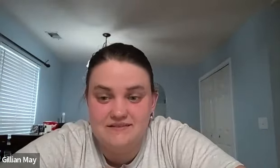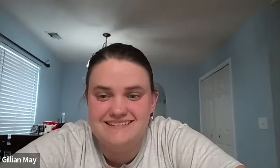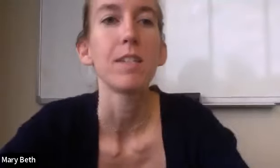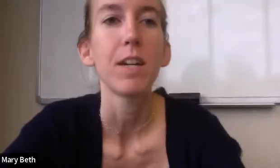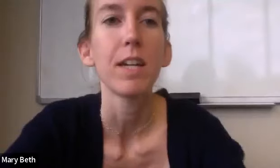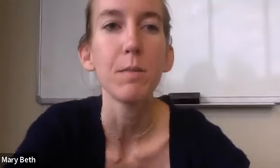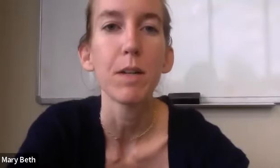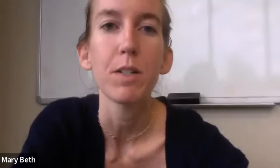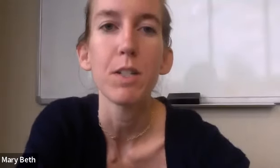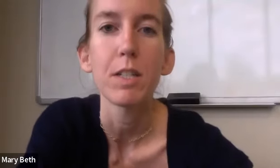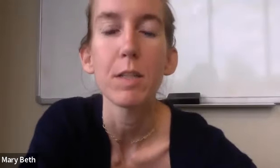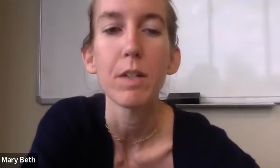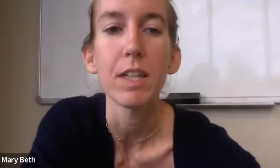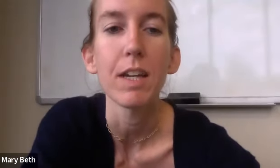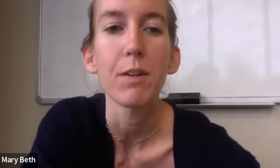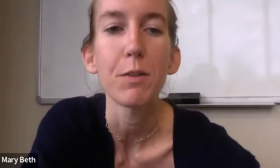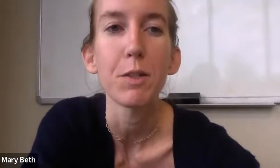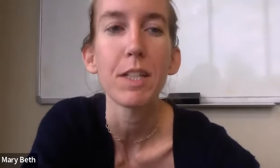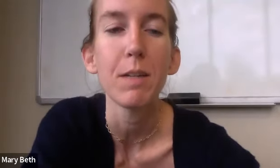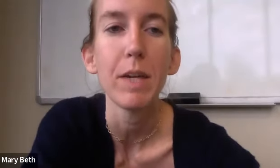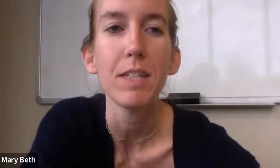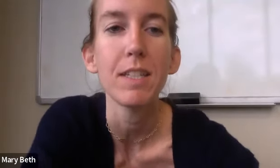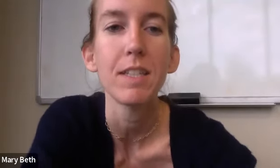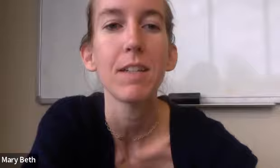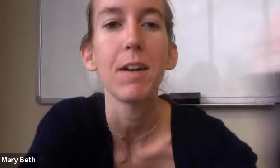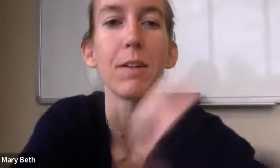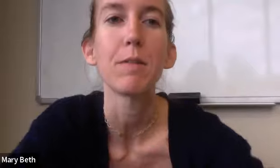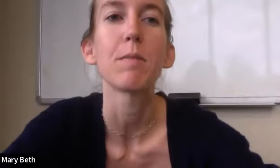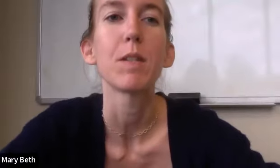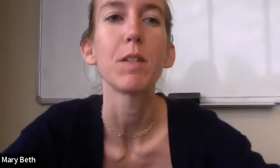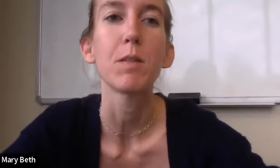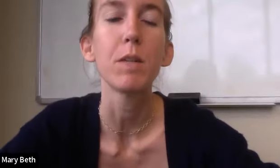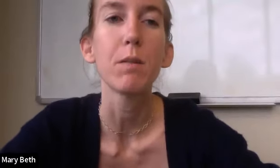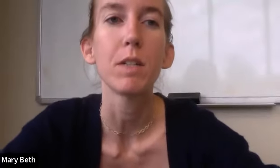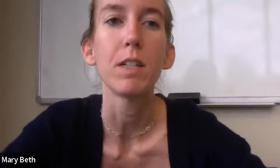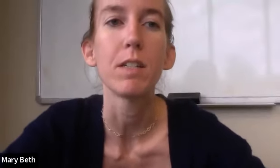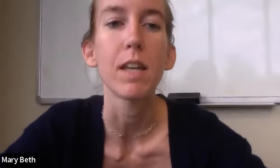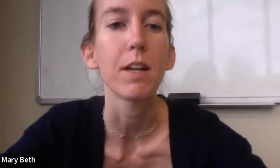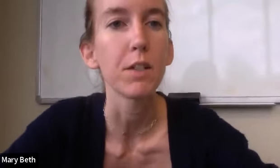Yeah, so I guess my question is more like culturally based. So this week was at